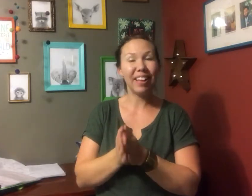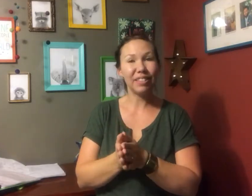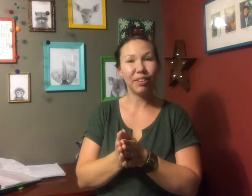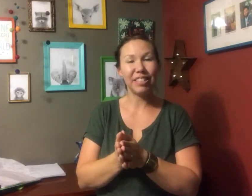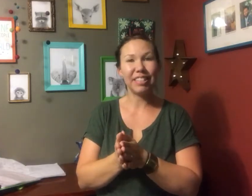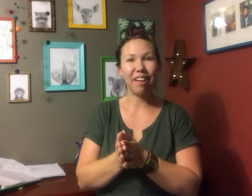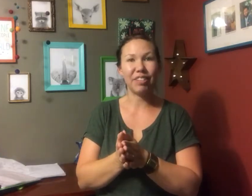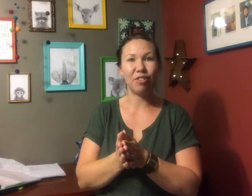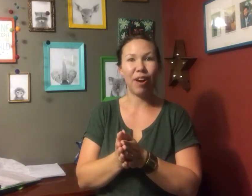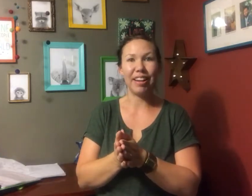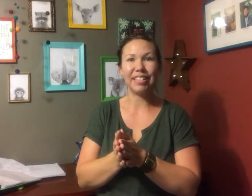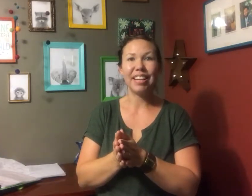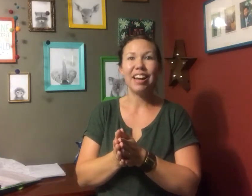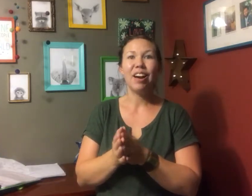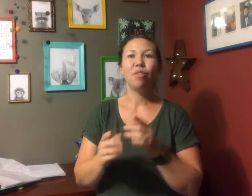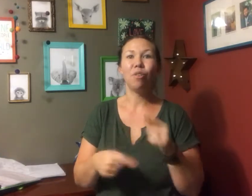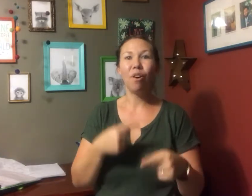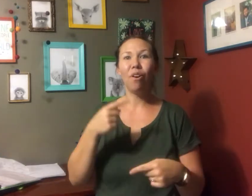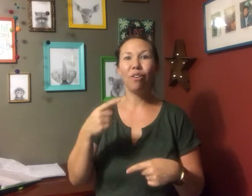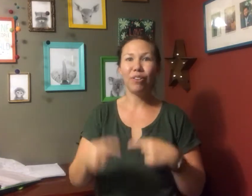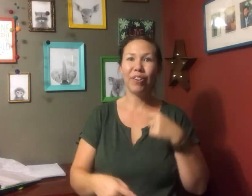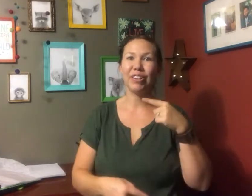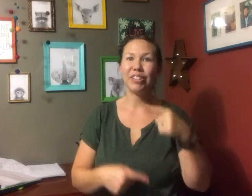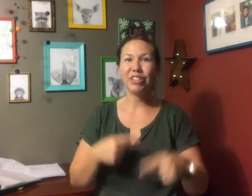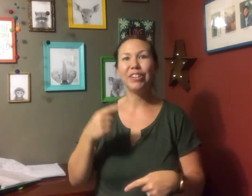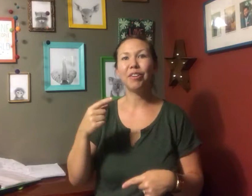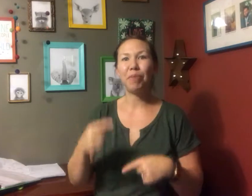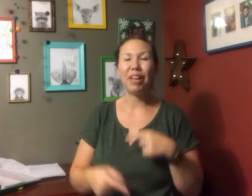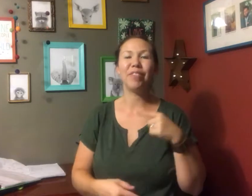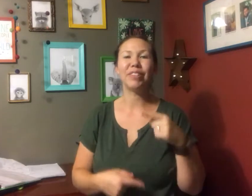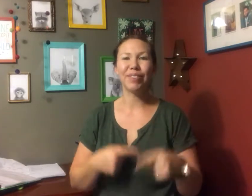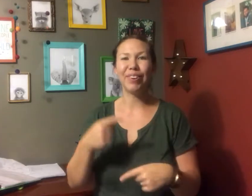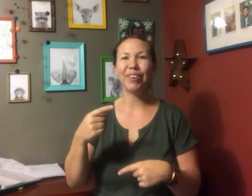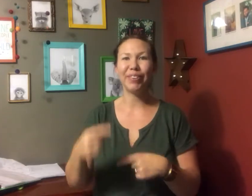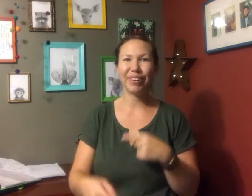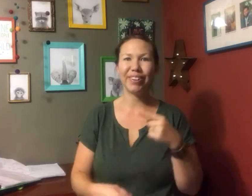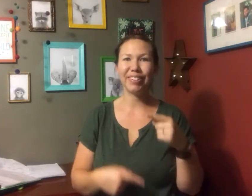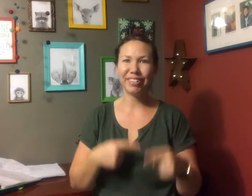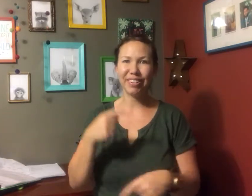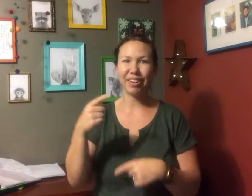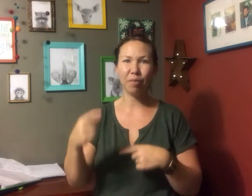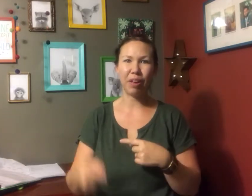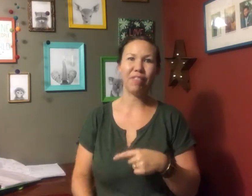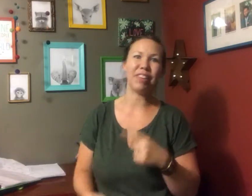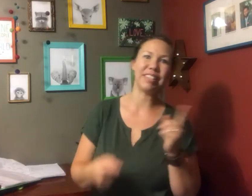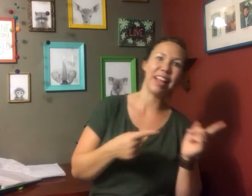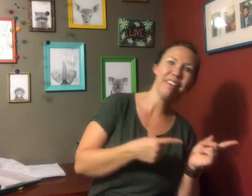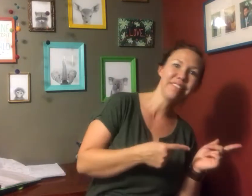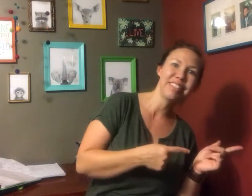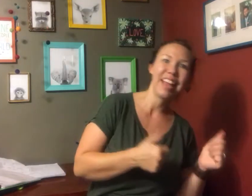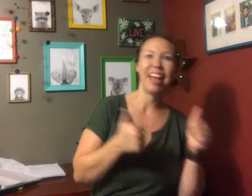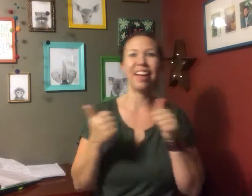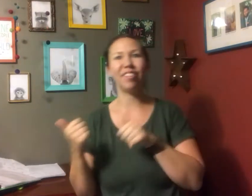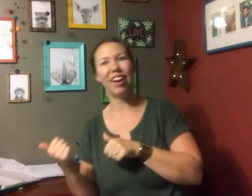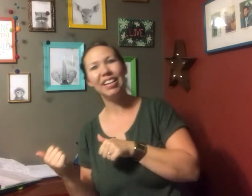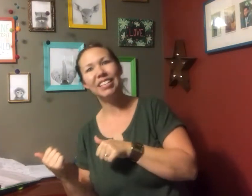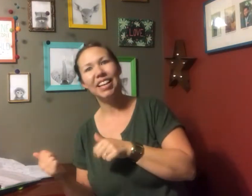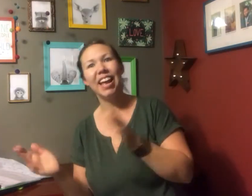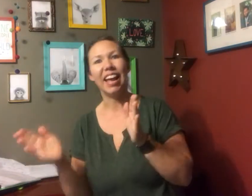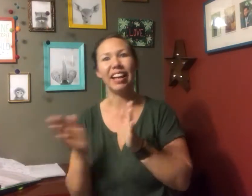last verse is left and right. Roll, roll, sugar babies. Roll, roll, sugar babies. Left and right and